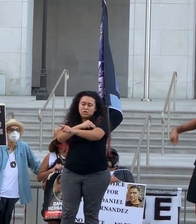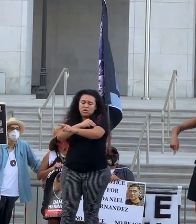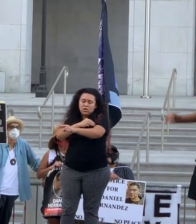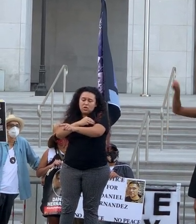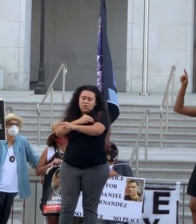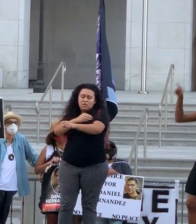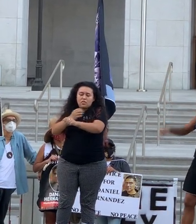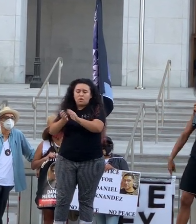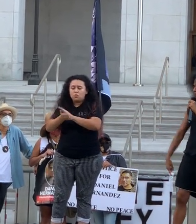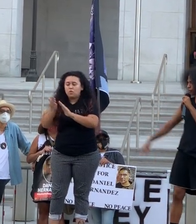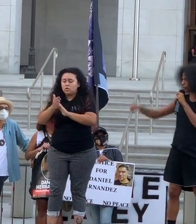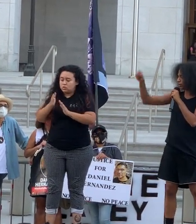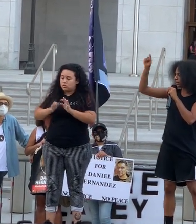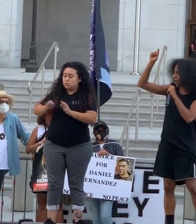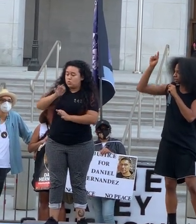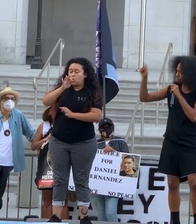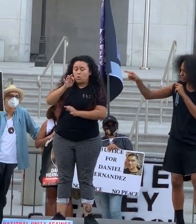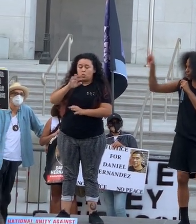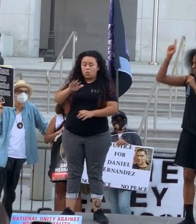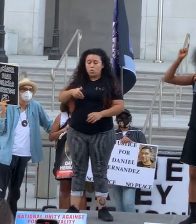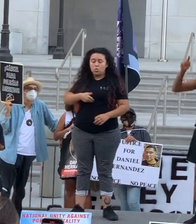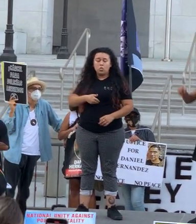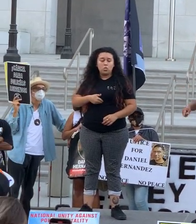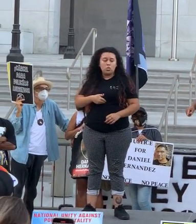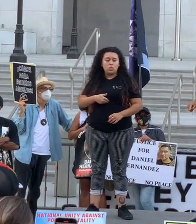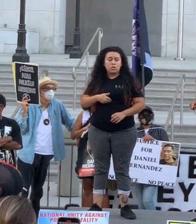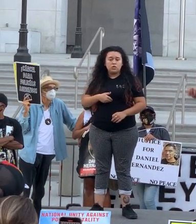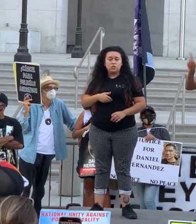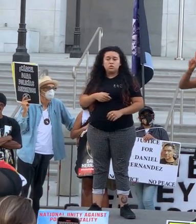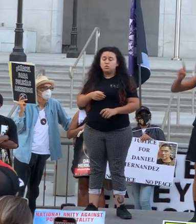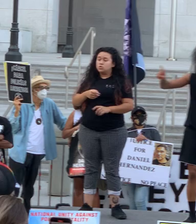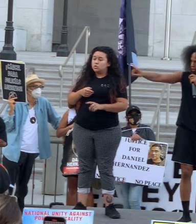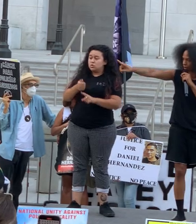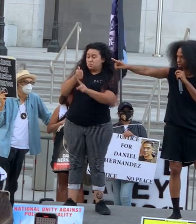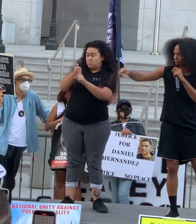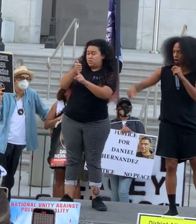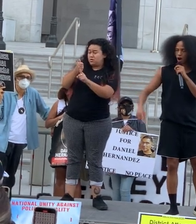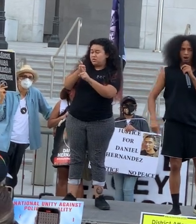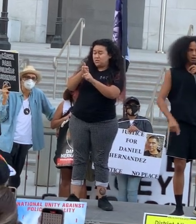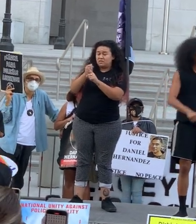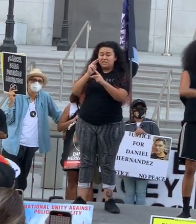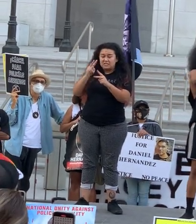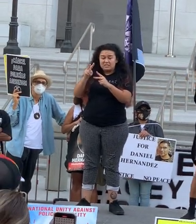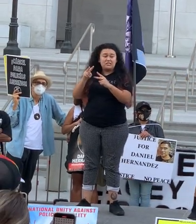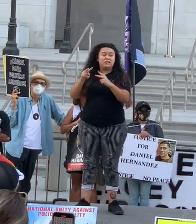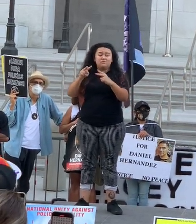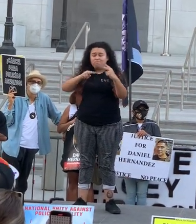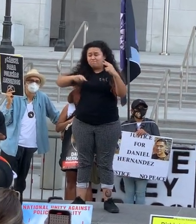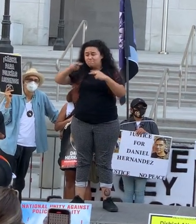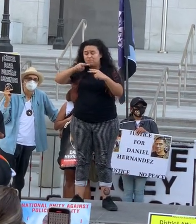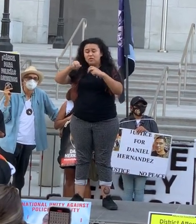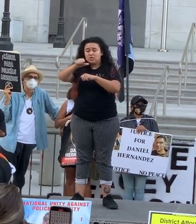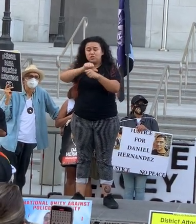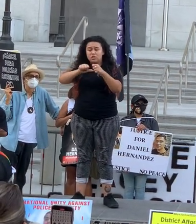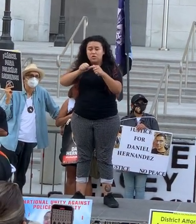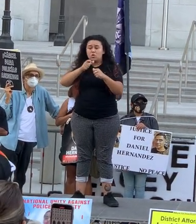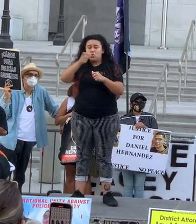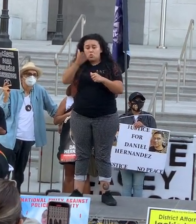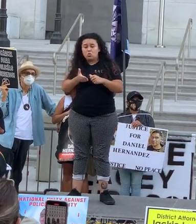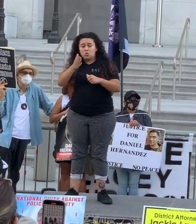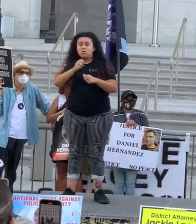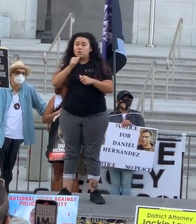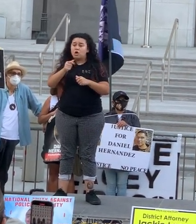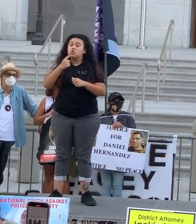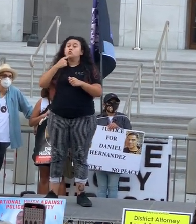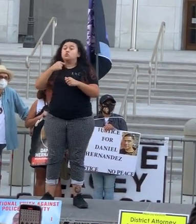to think for oneself and to be oneself and to see each other as we are, not as we were told